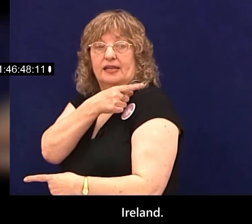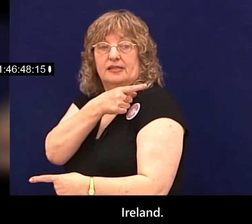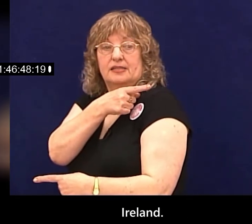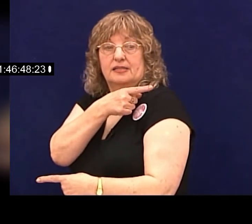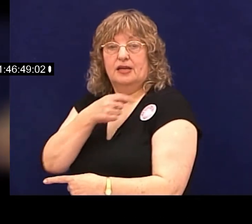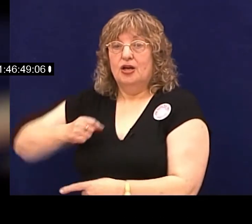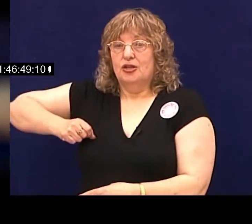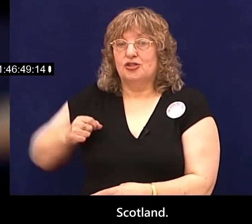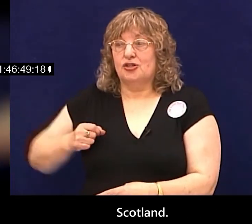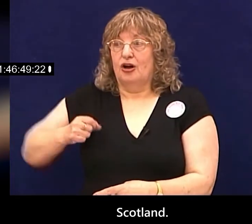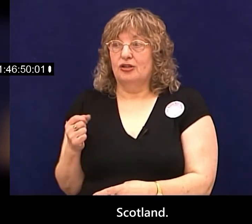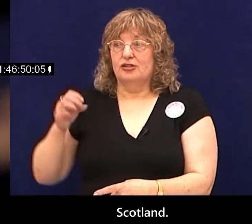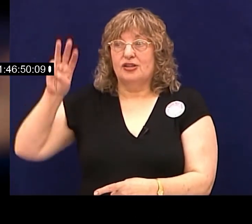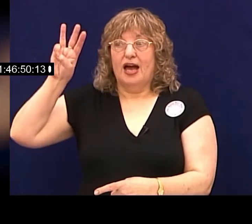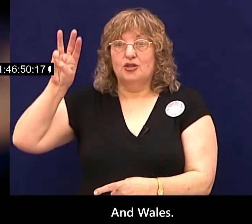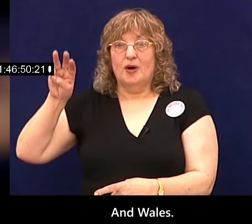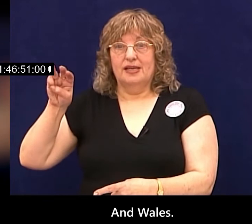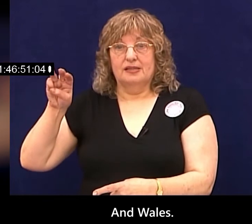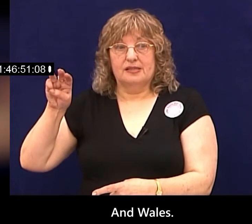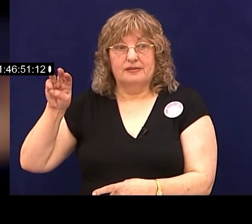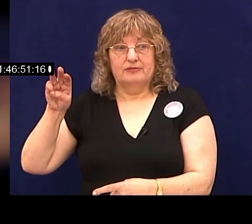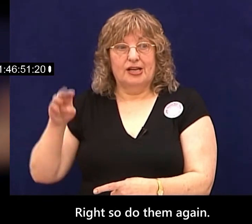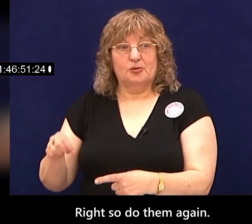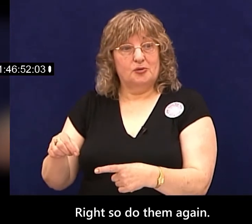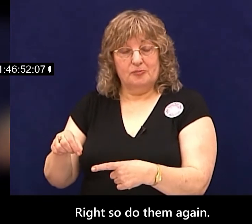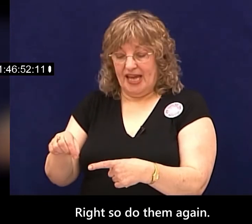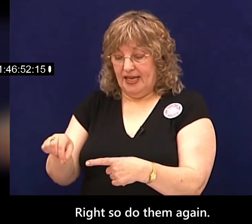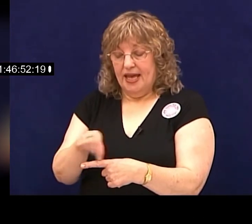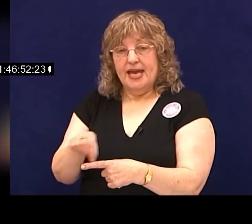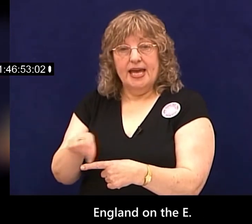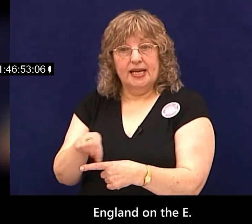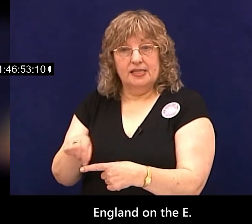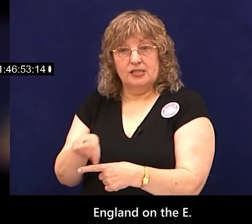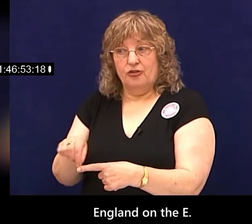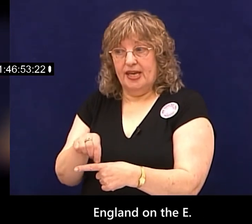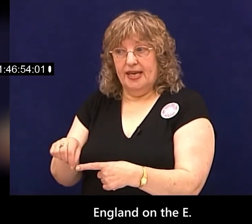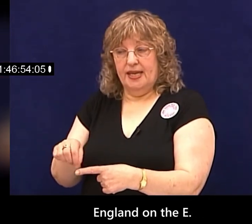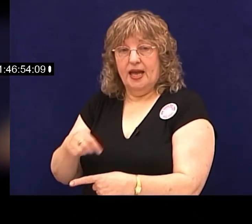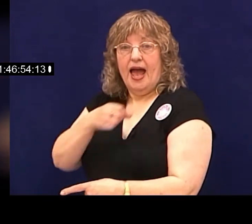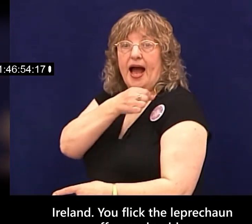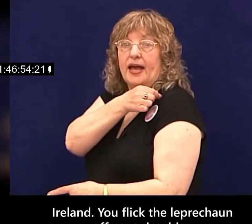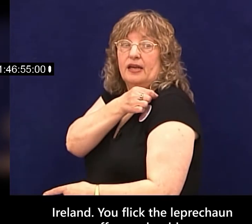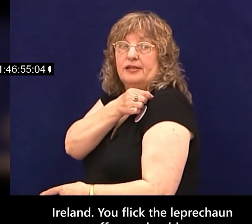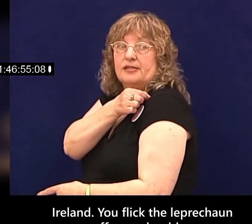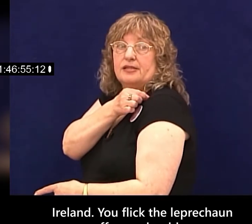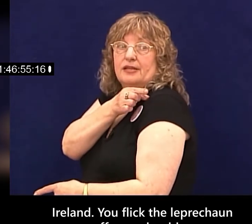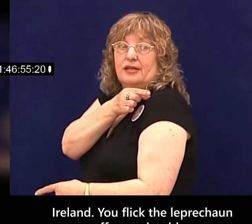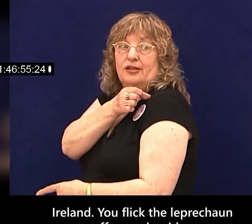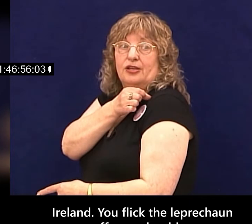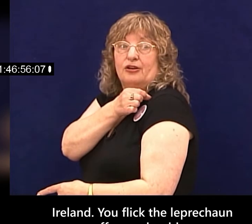Ireland, Scotland, and Wales. Right, so we do them again. England on the E, Ireland. You look,